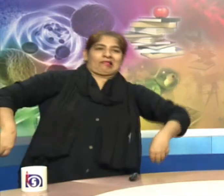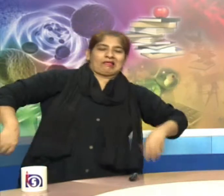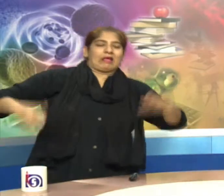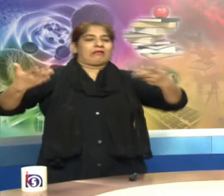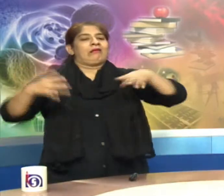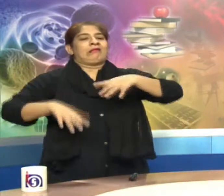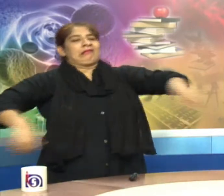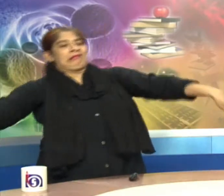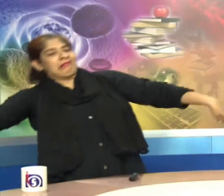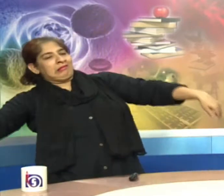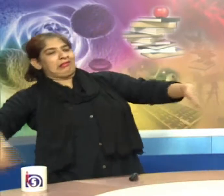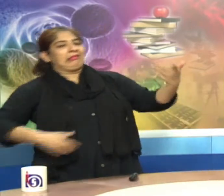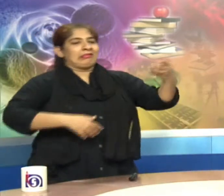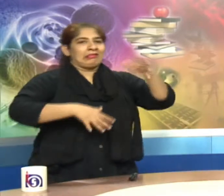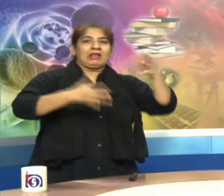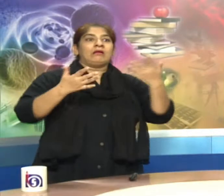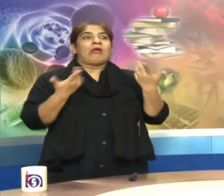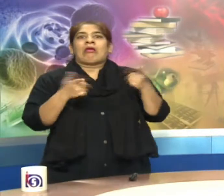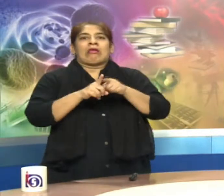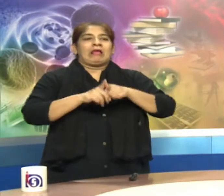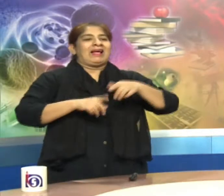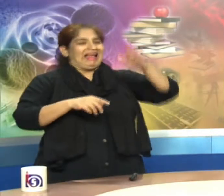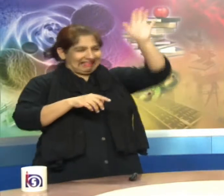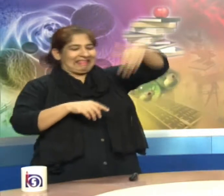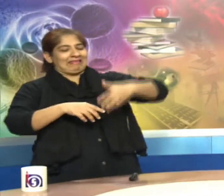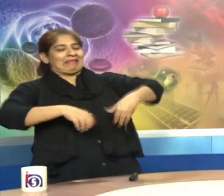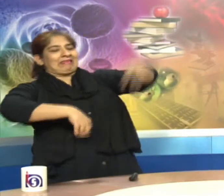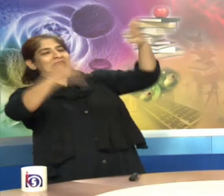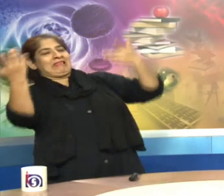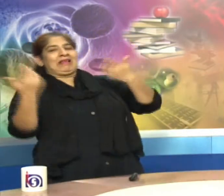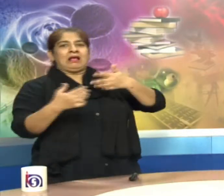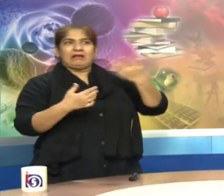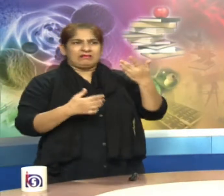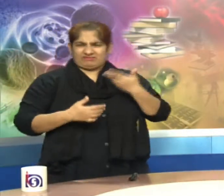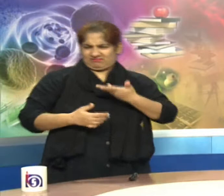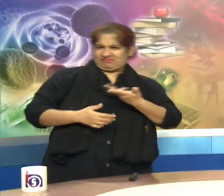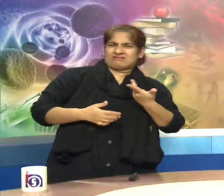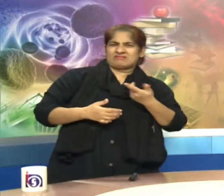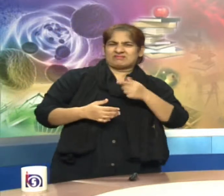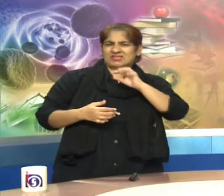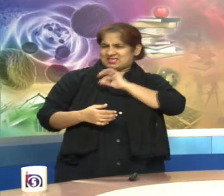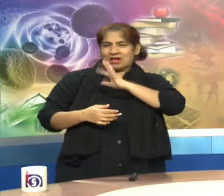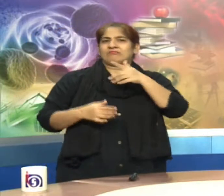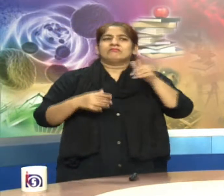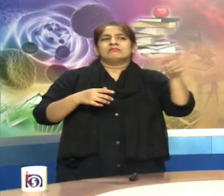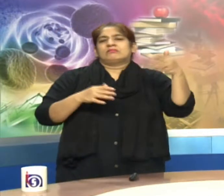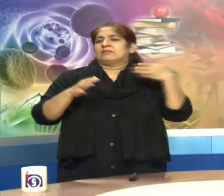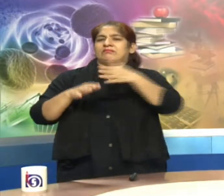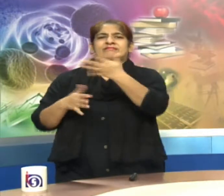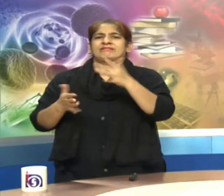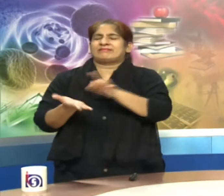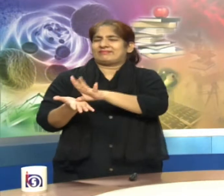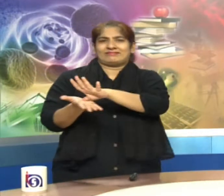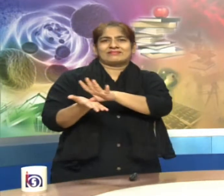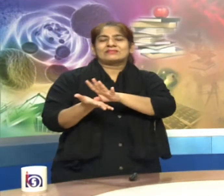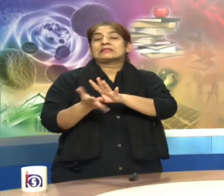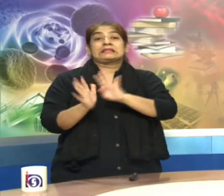The third quality of a good salesman is about the good behavior. If the person or the salesman has a